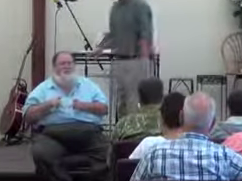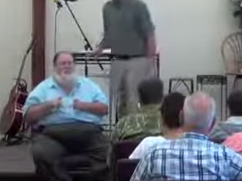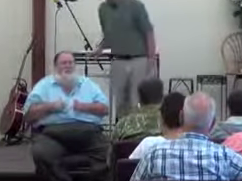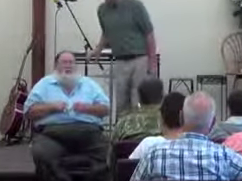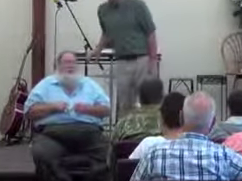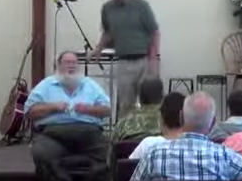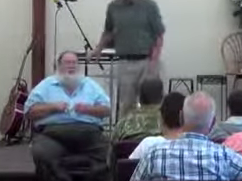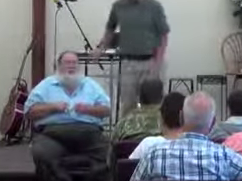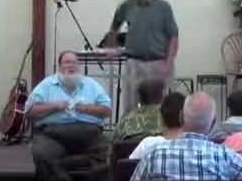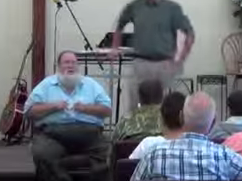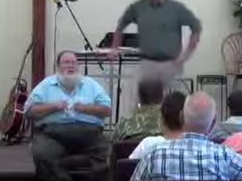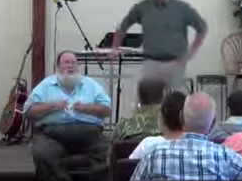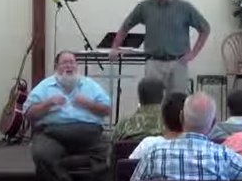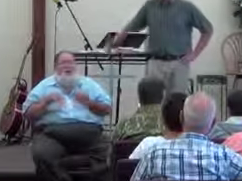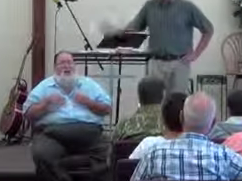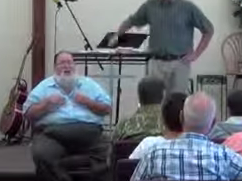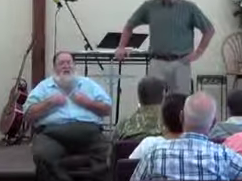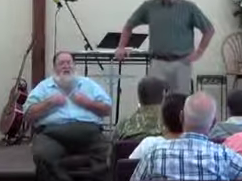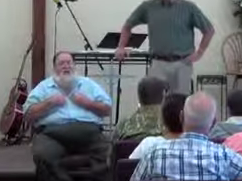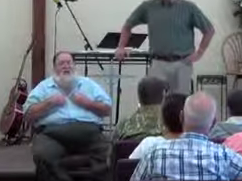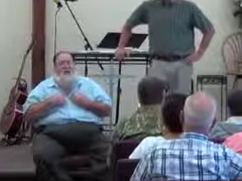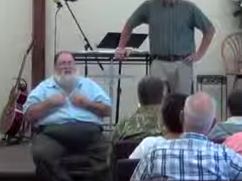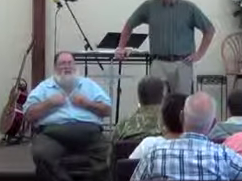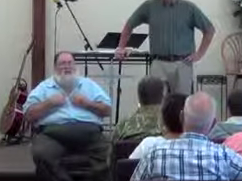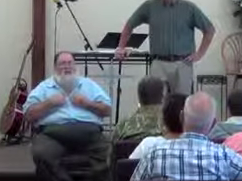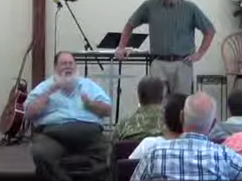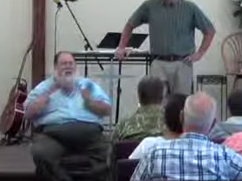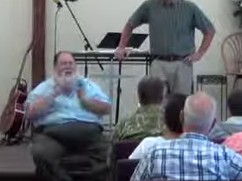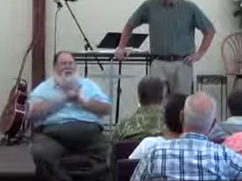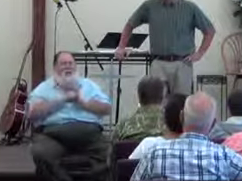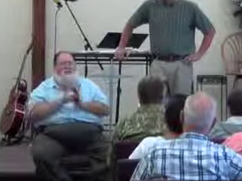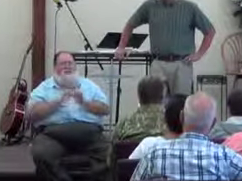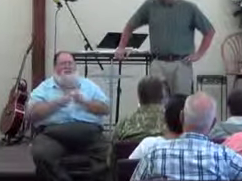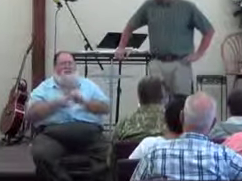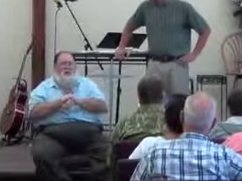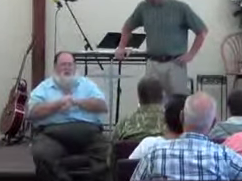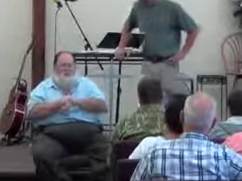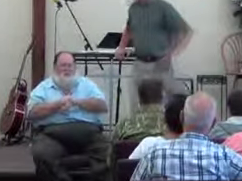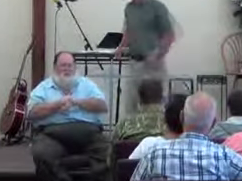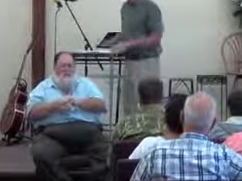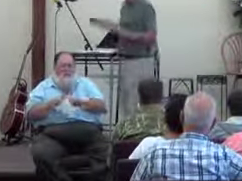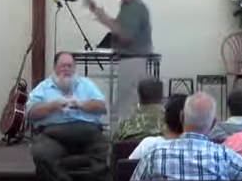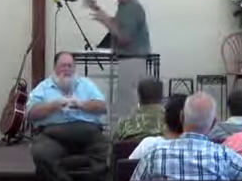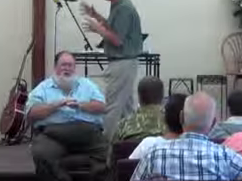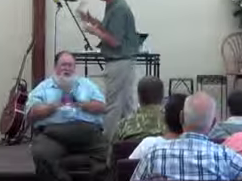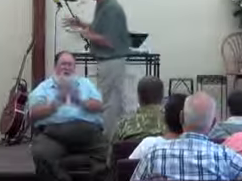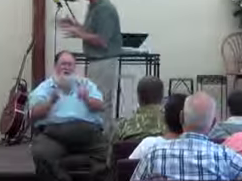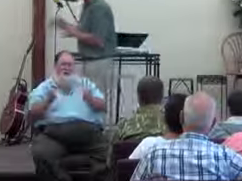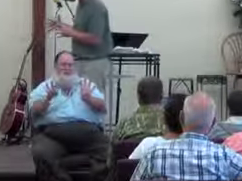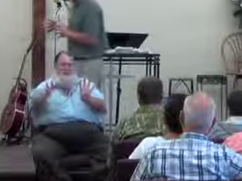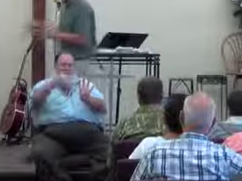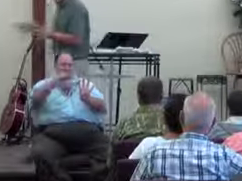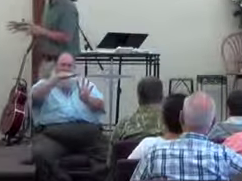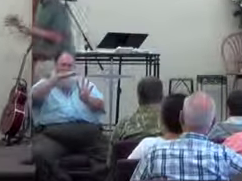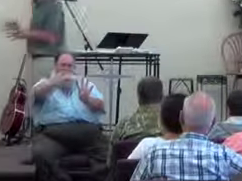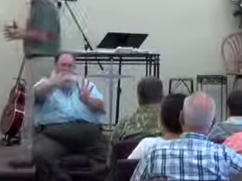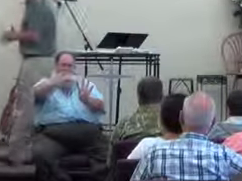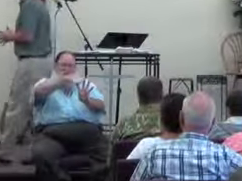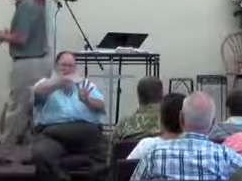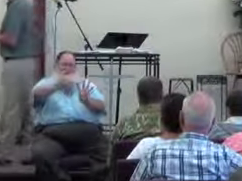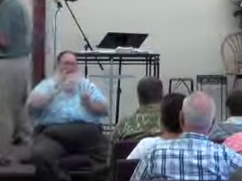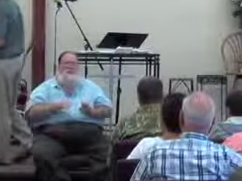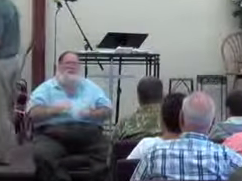why he had that turtle on the painting. He says, well, the turtle, it's precious to me because it's on that fence post. And